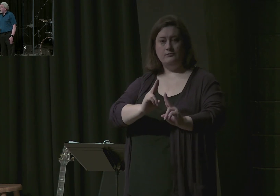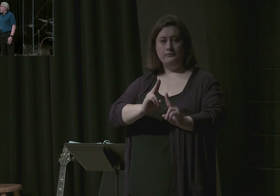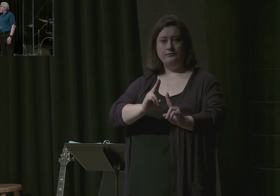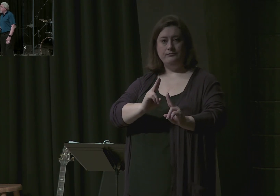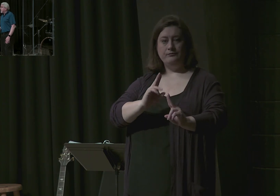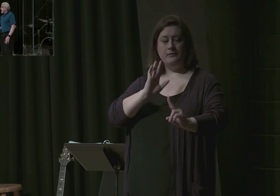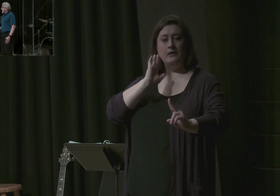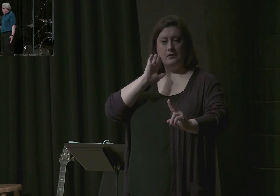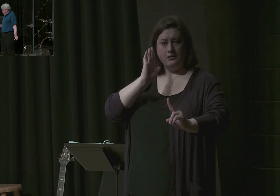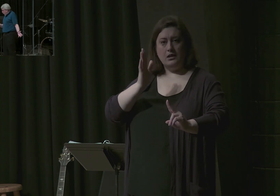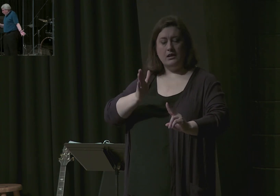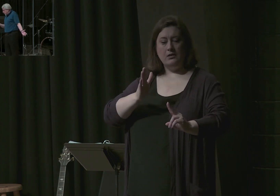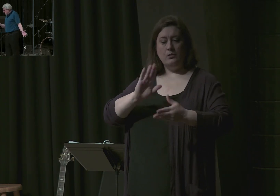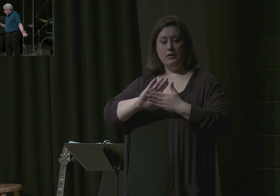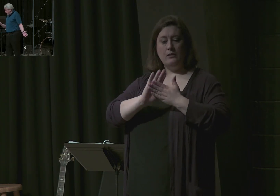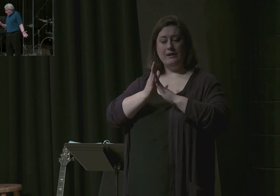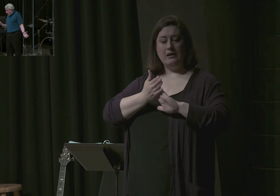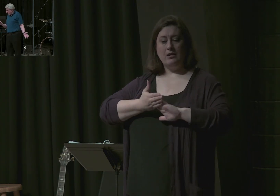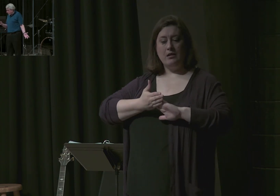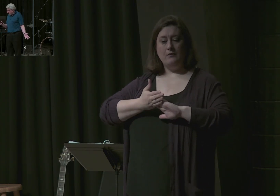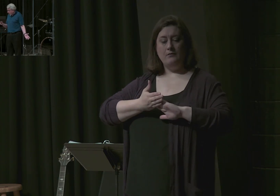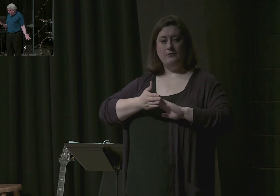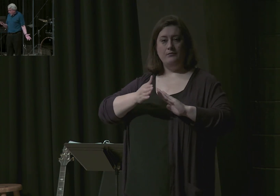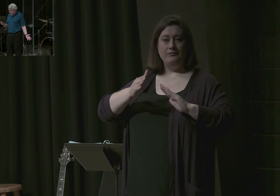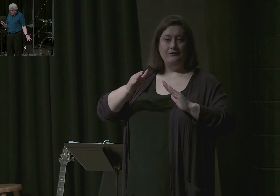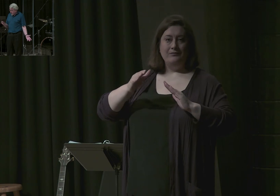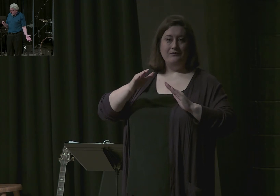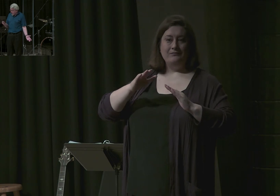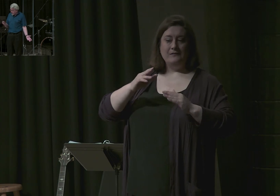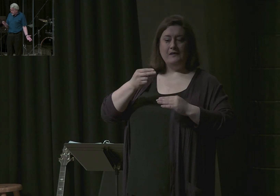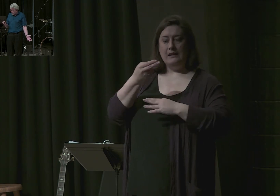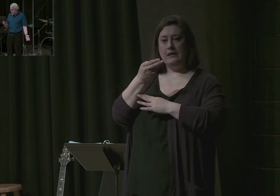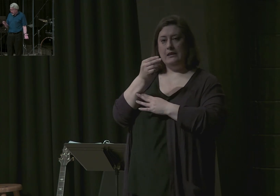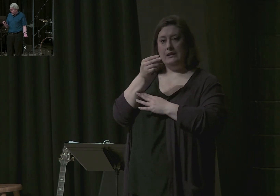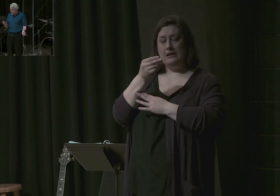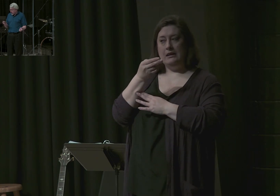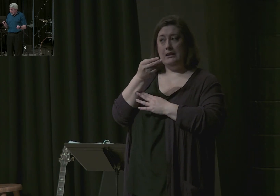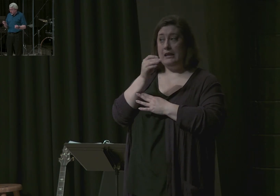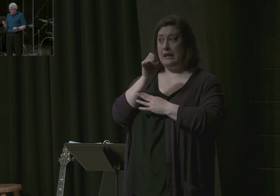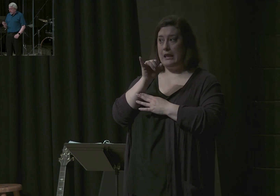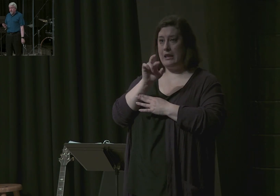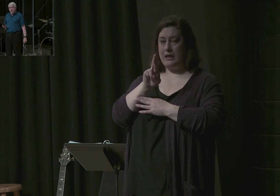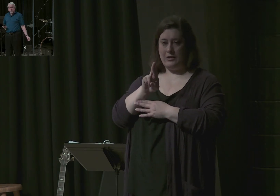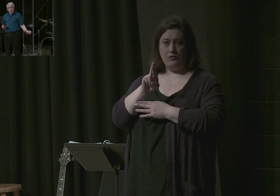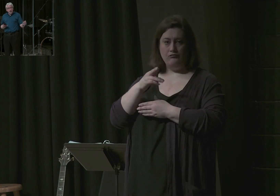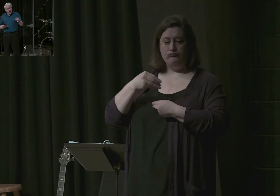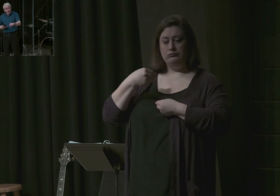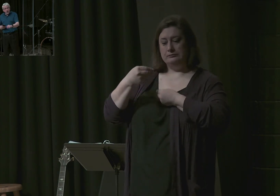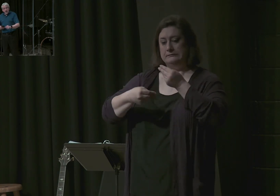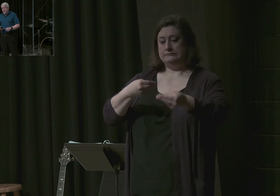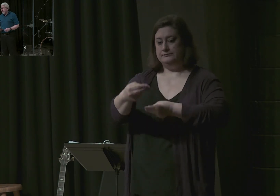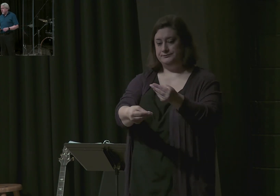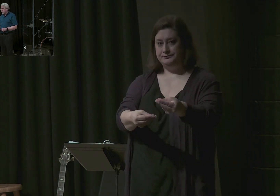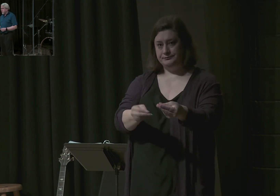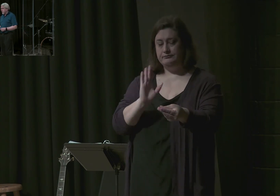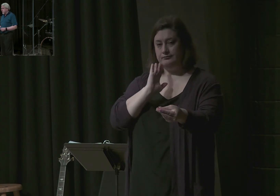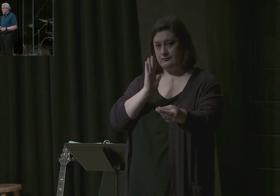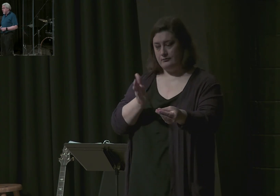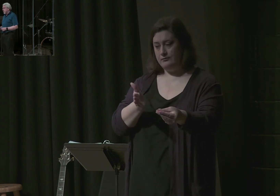had the heir that he would actually honor, he needs to establish that heir in the